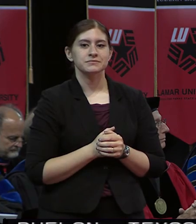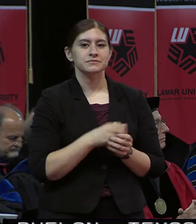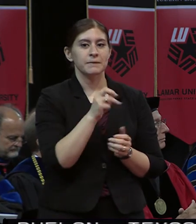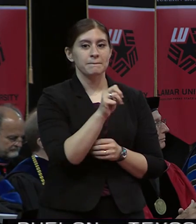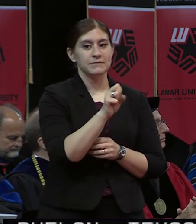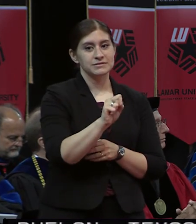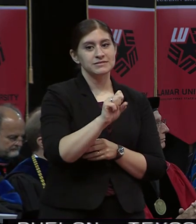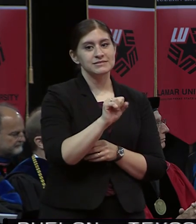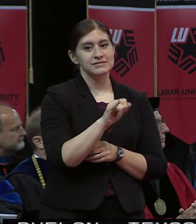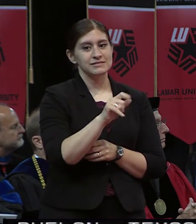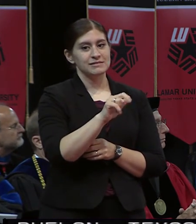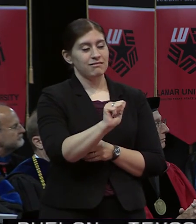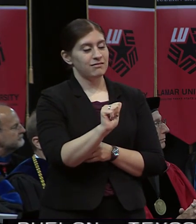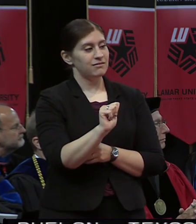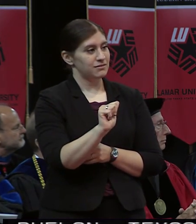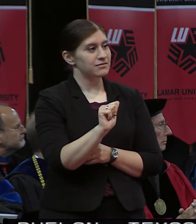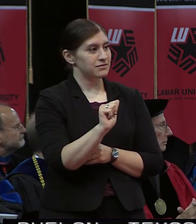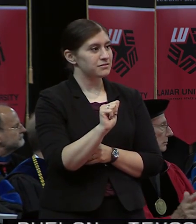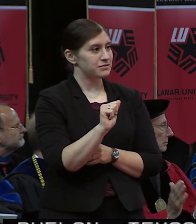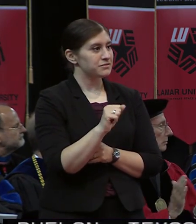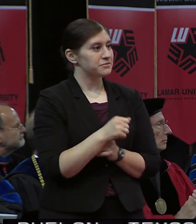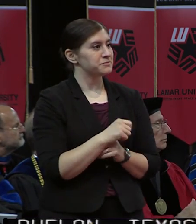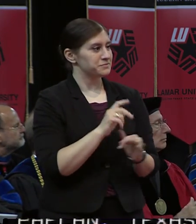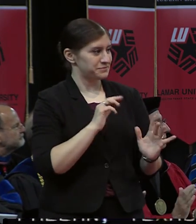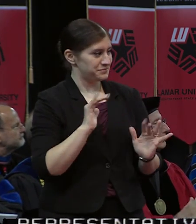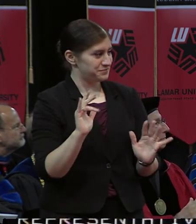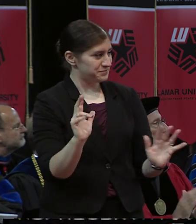Mrs. Cecilia Marquardt.